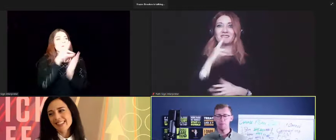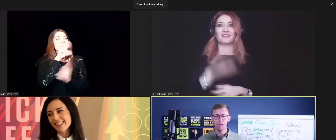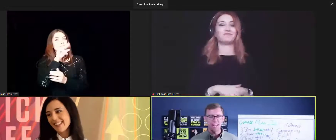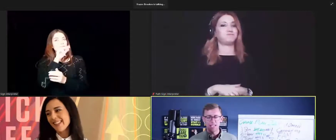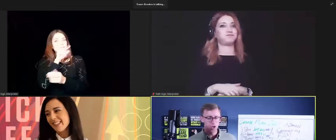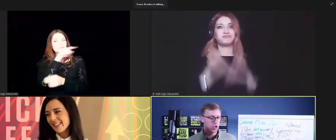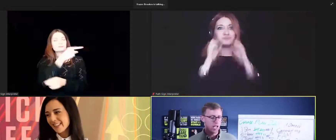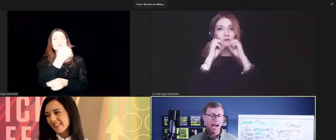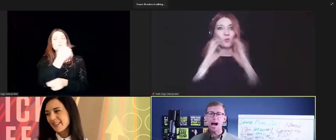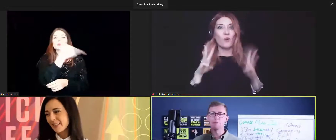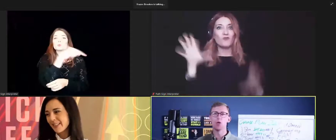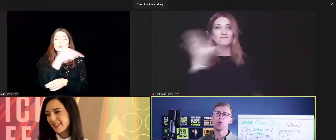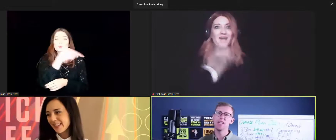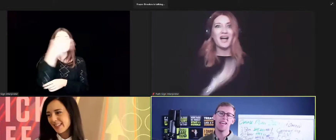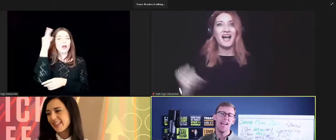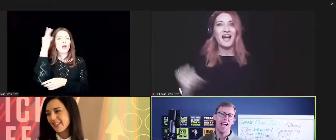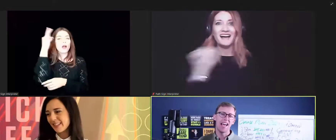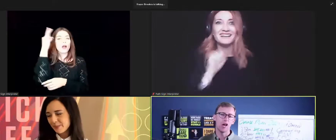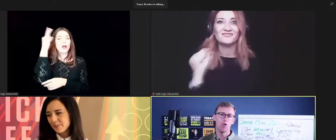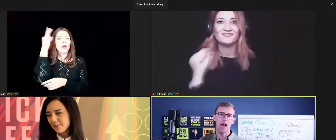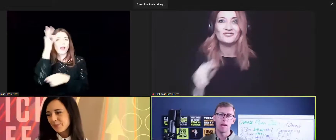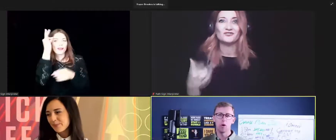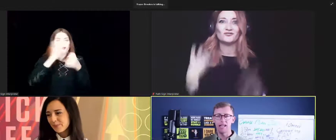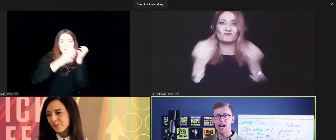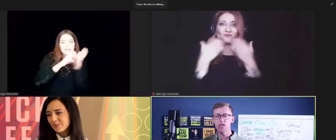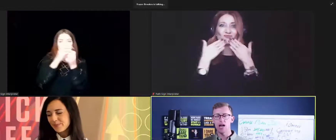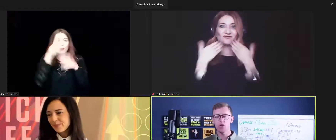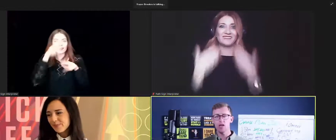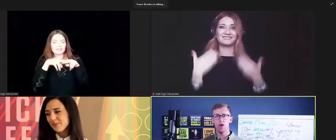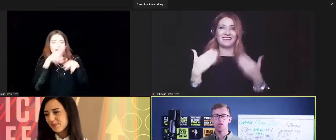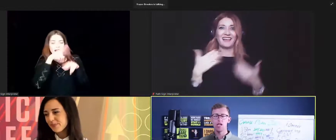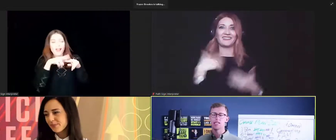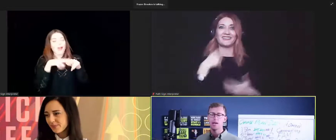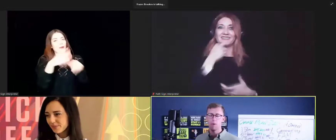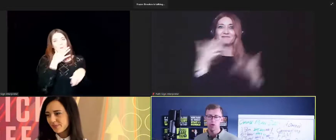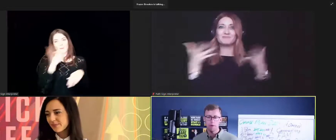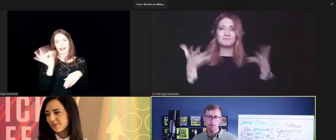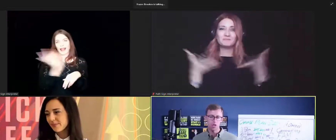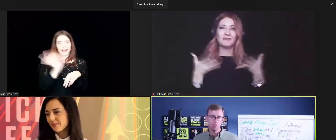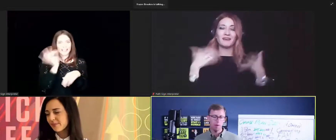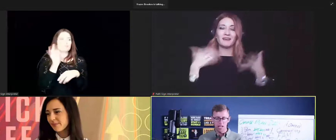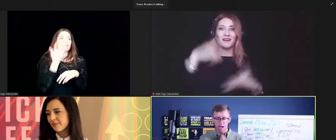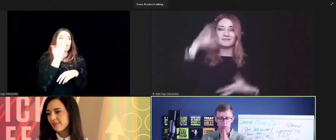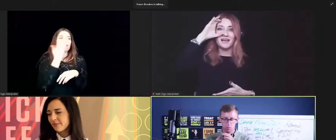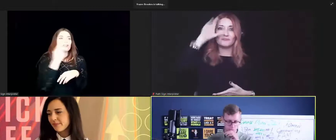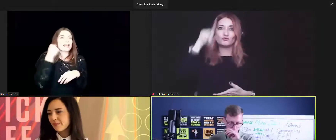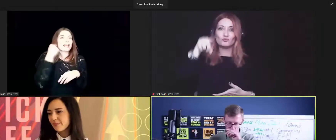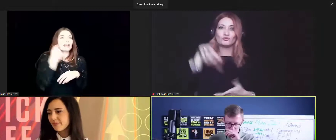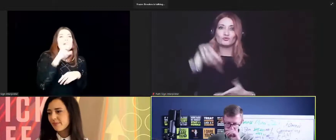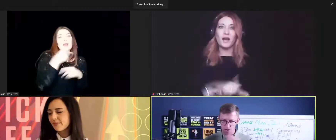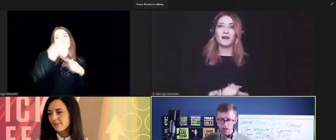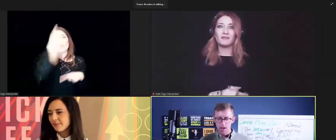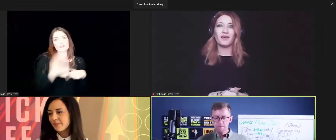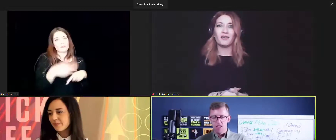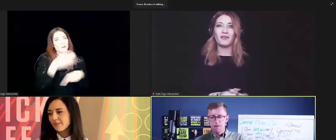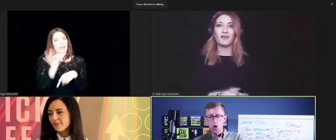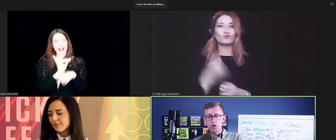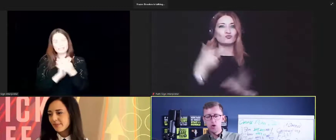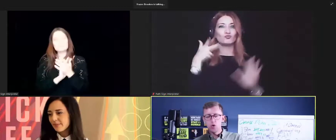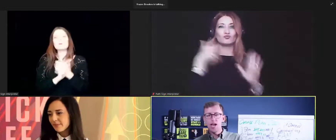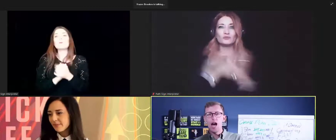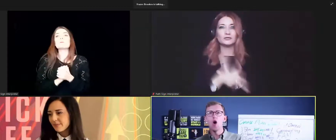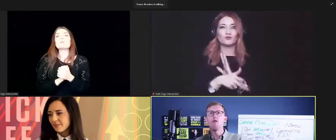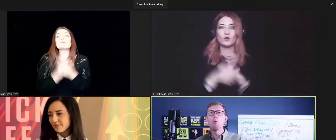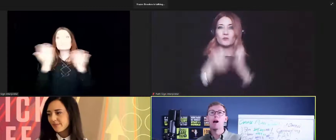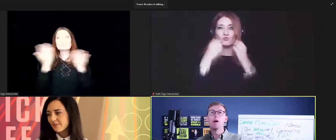90-day plan is just absolutely incredible. And guys, I'll just give you a tip on top of that as well, because that was really good. For those of you